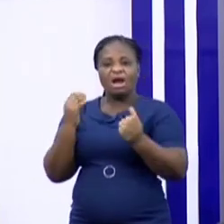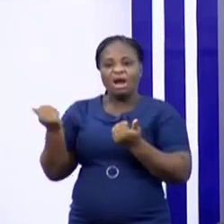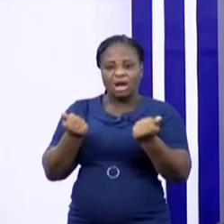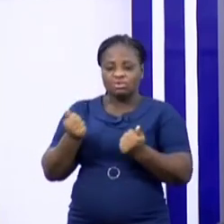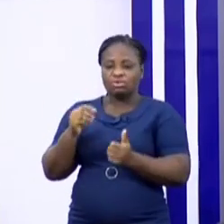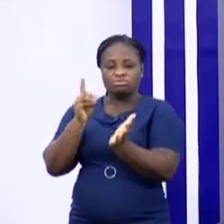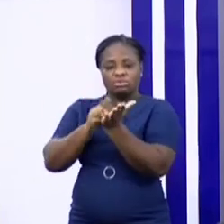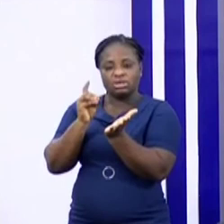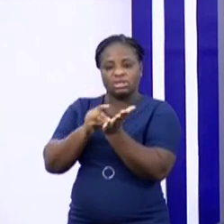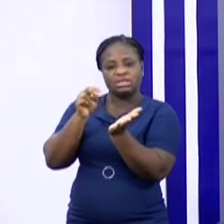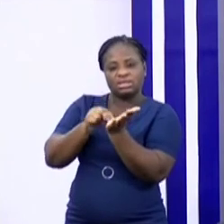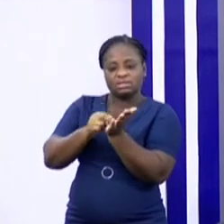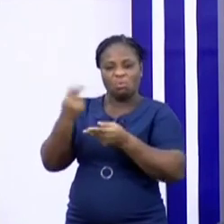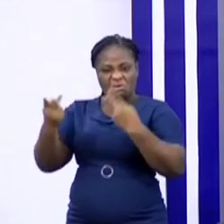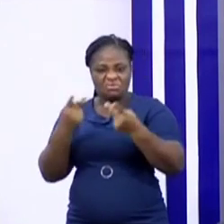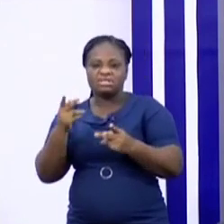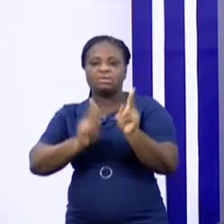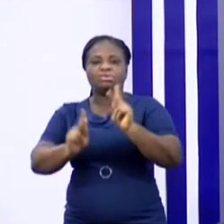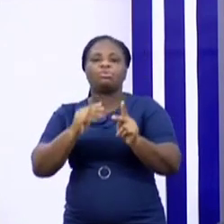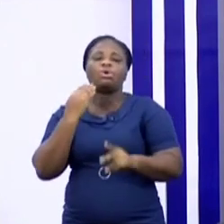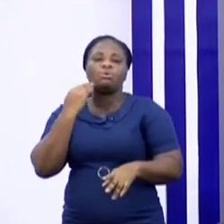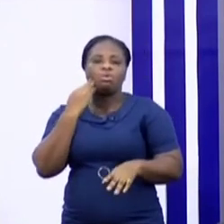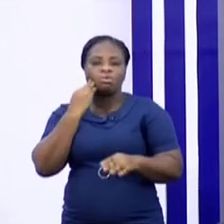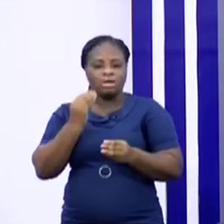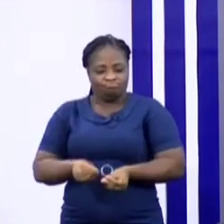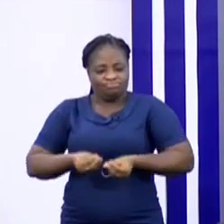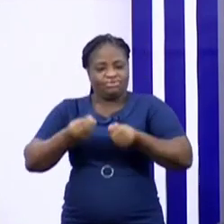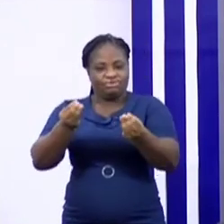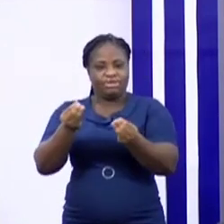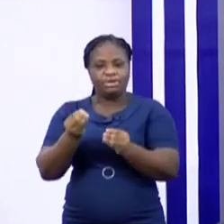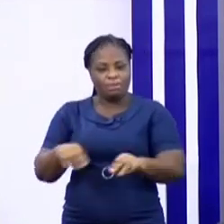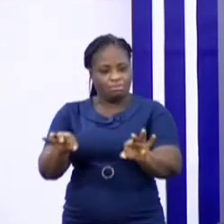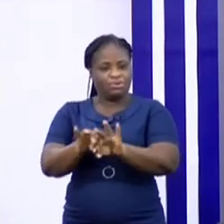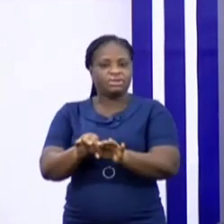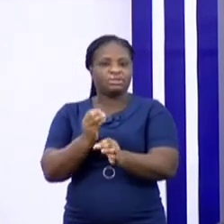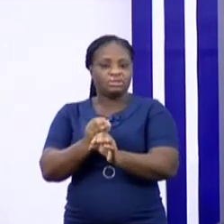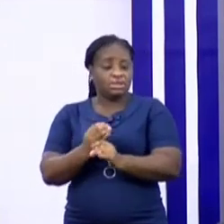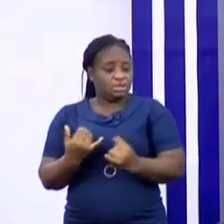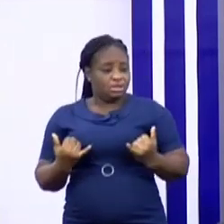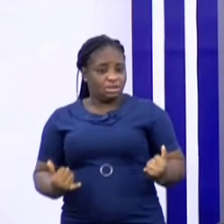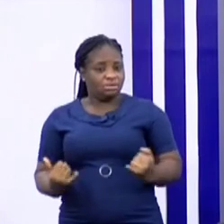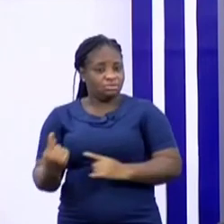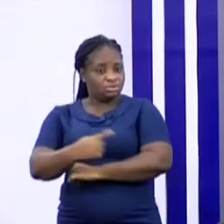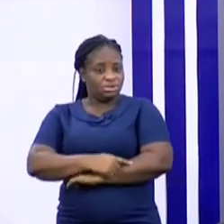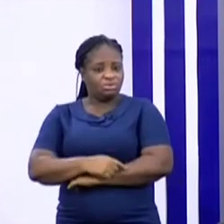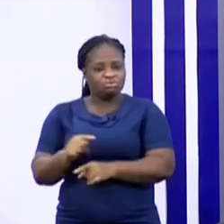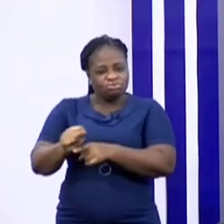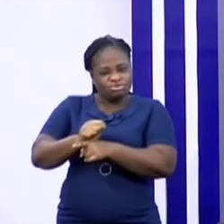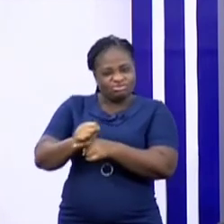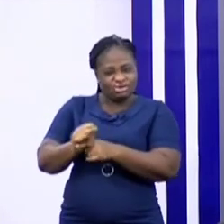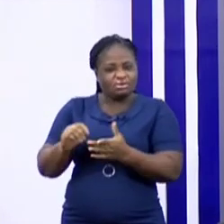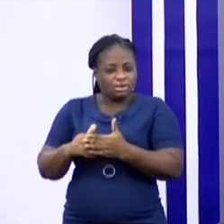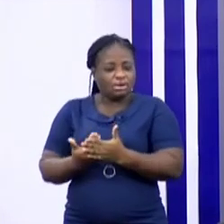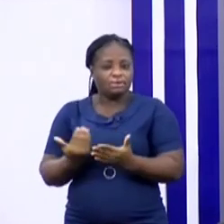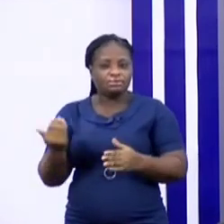doctors can visit people at home and provide the necessary care. Currently, today, people will be trained on how